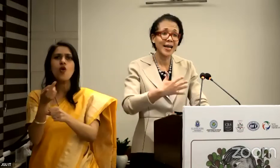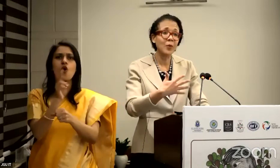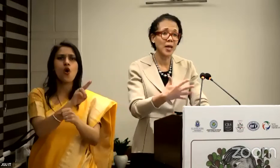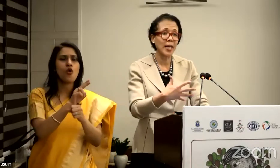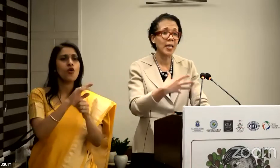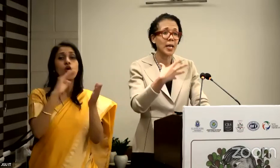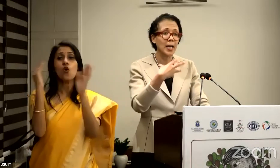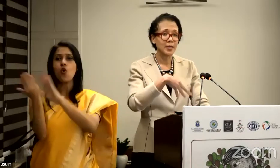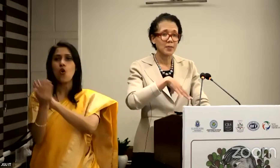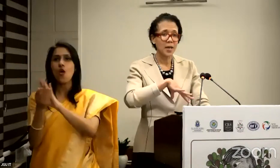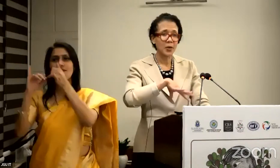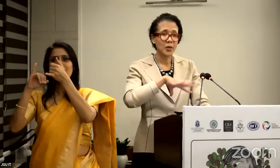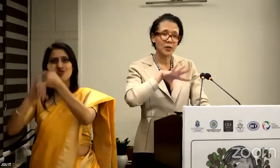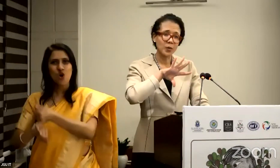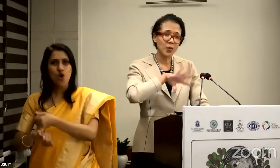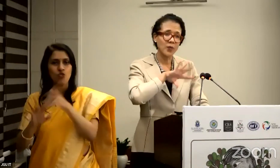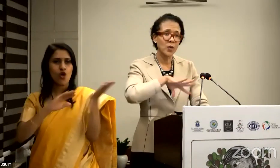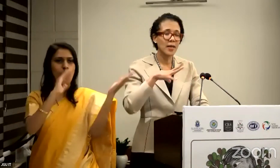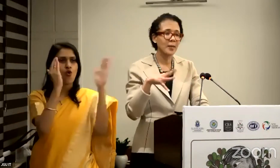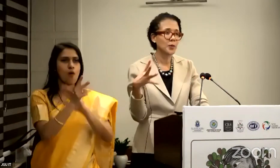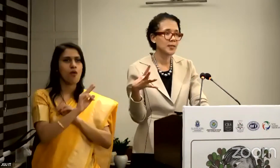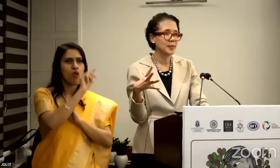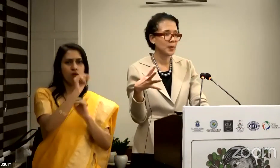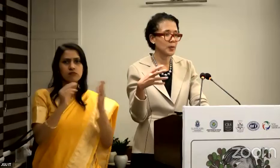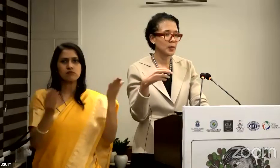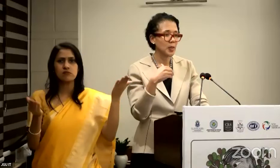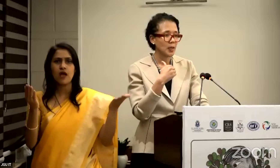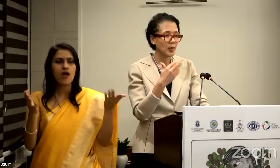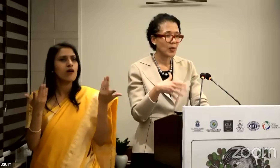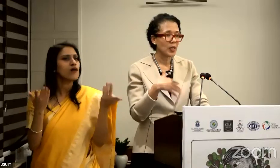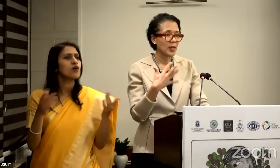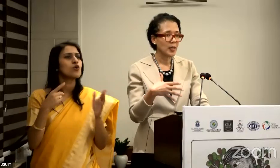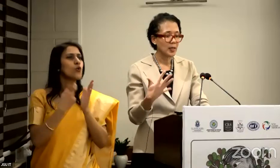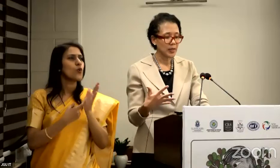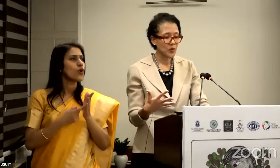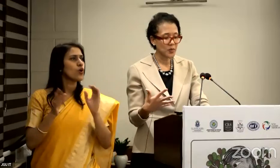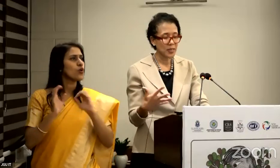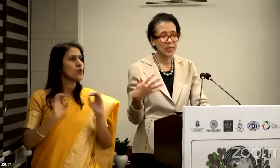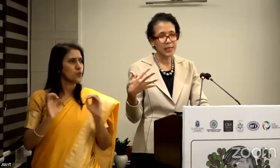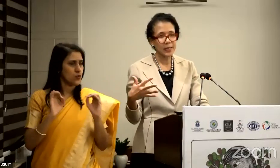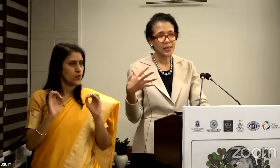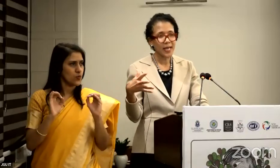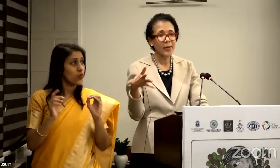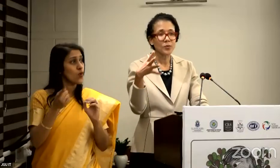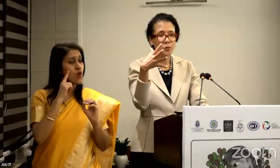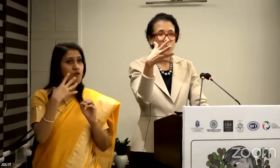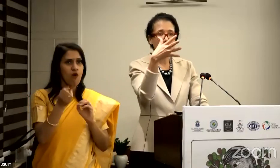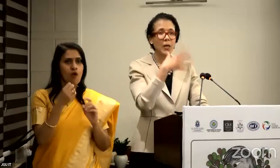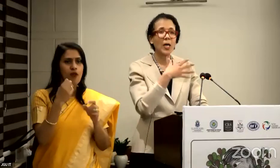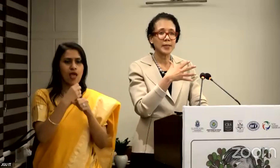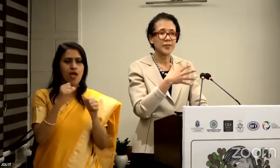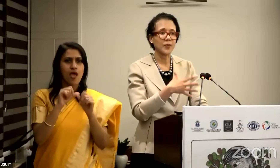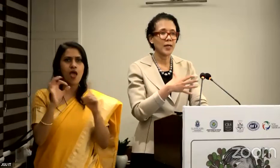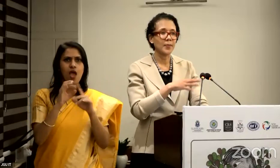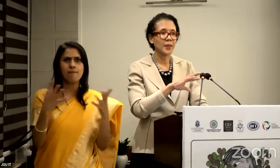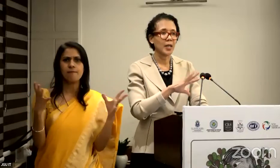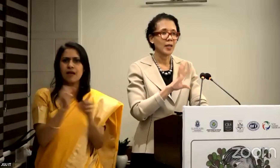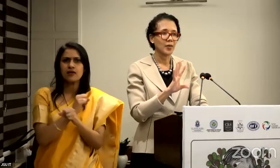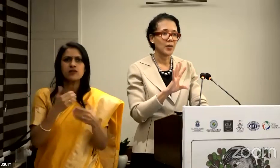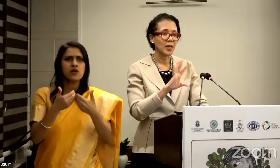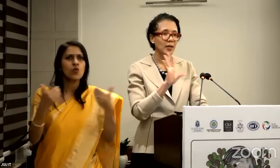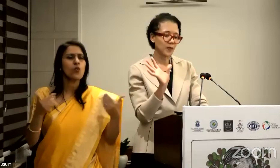And in that way, as a matter of both form and principle, the instruments in the GATT depart